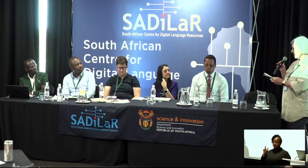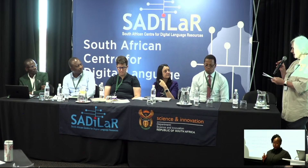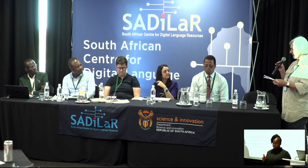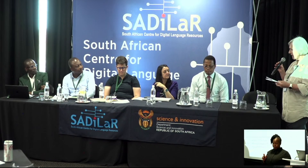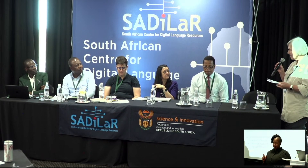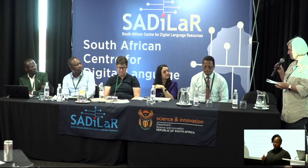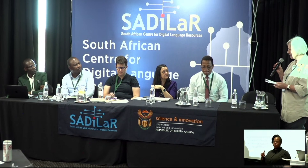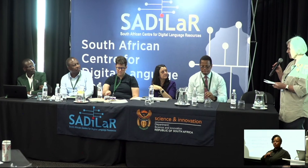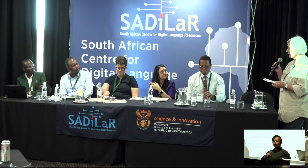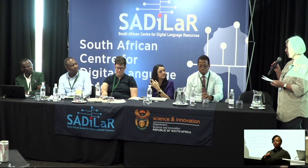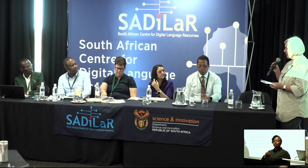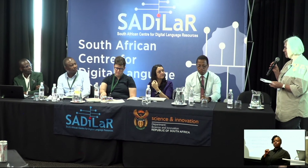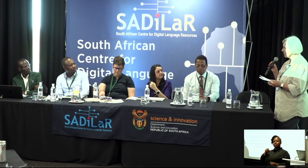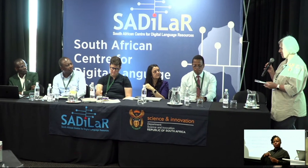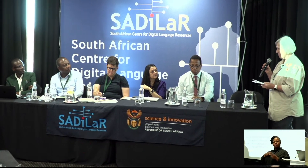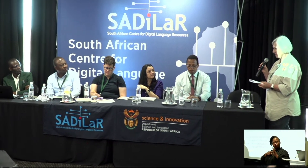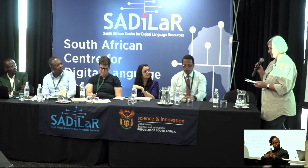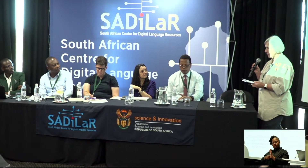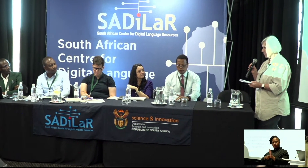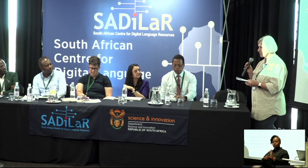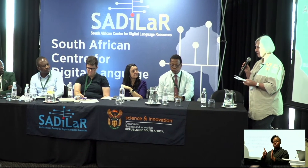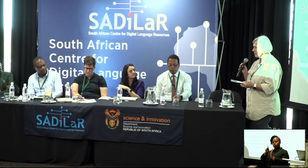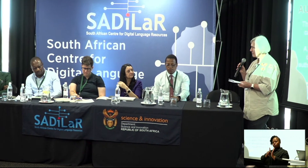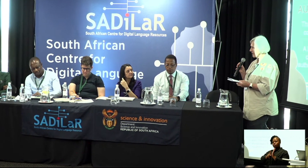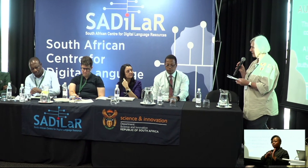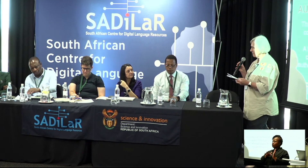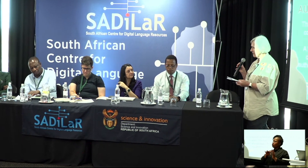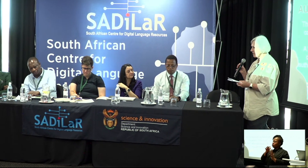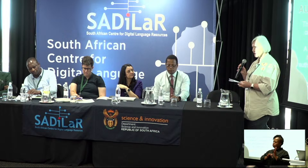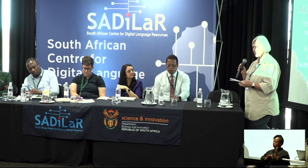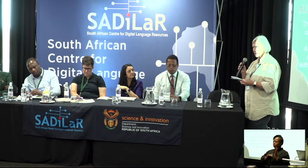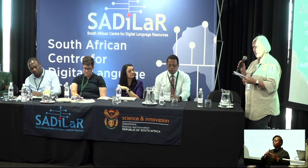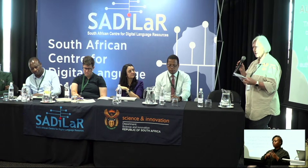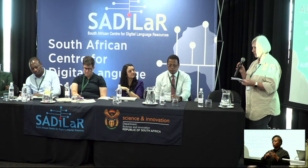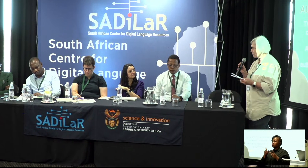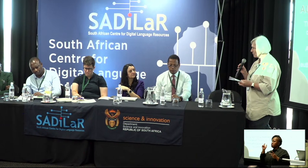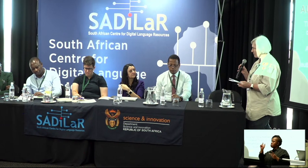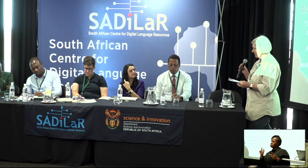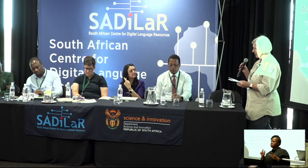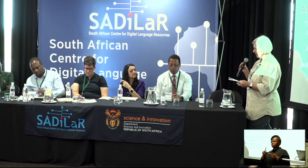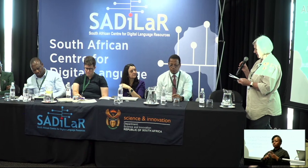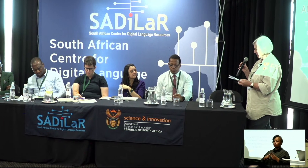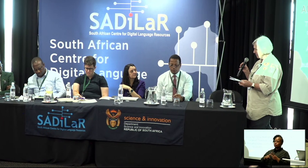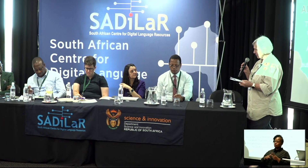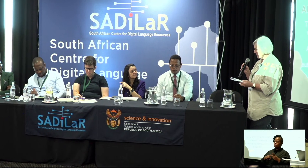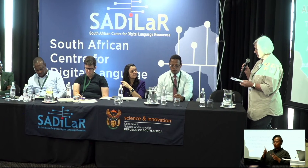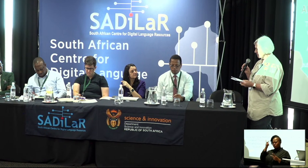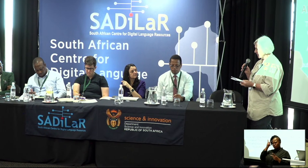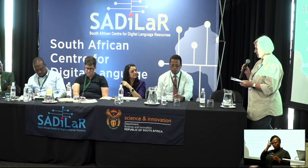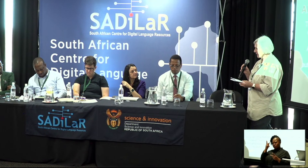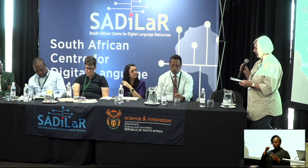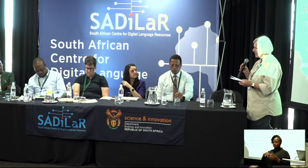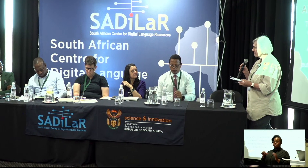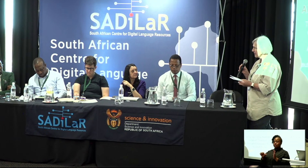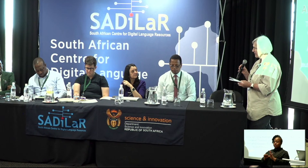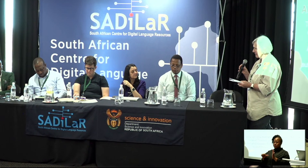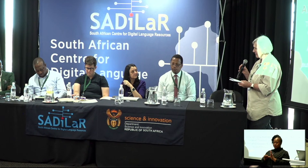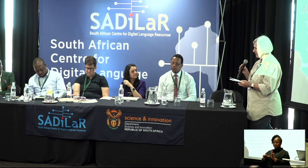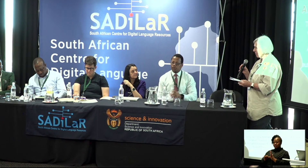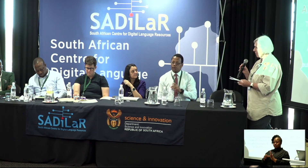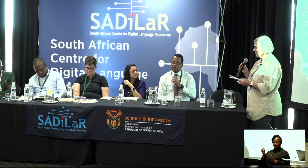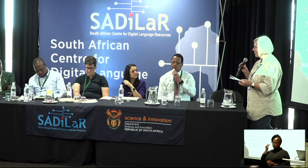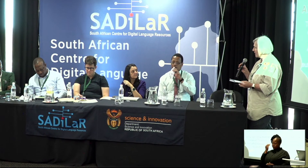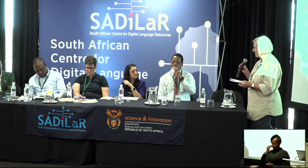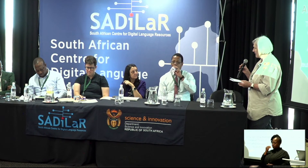platform that underpins the knowledge graph of terms and definitions and all sorts of important information that